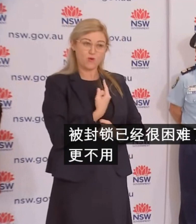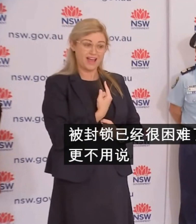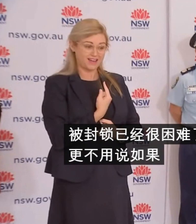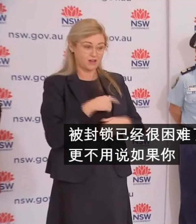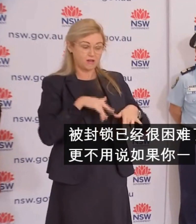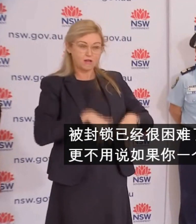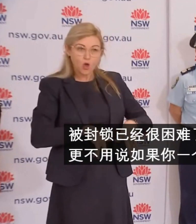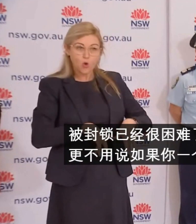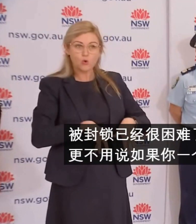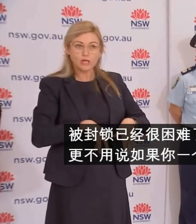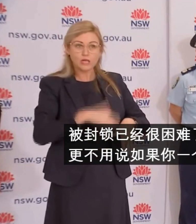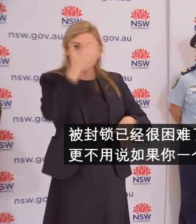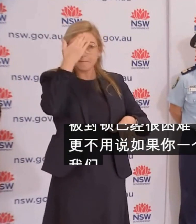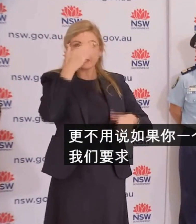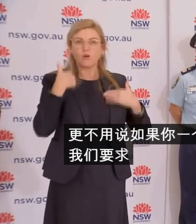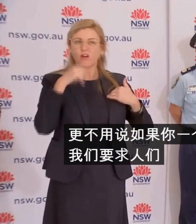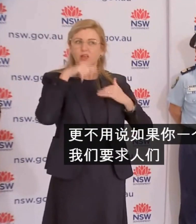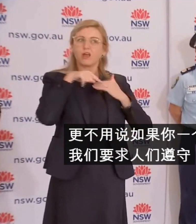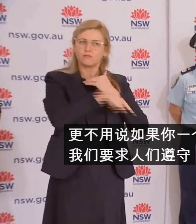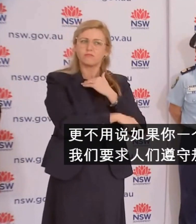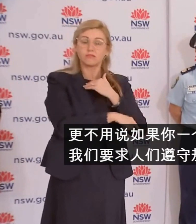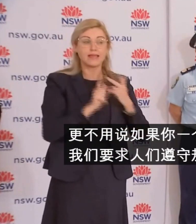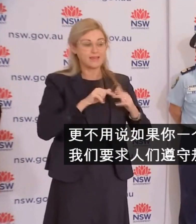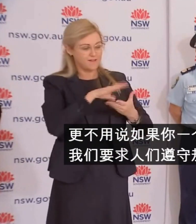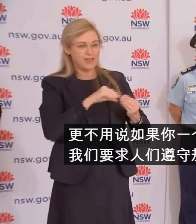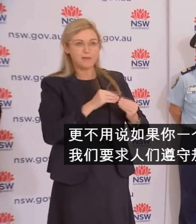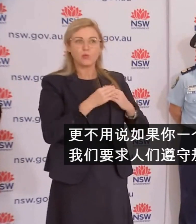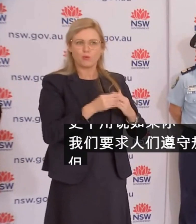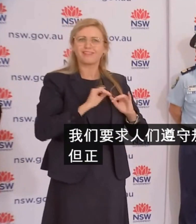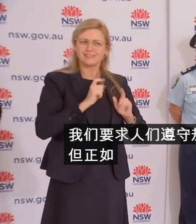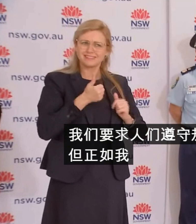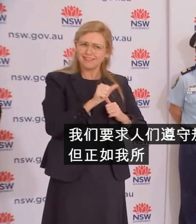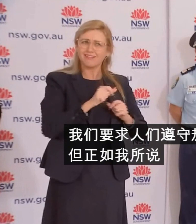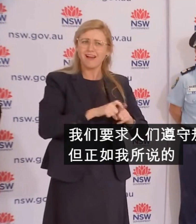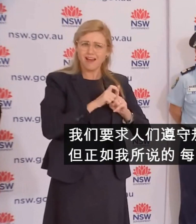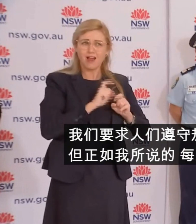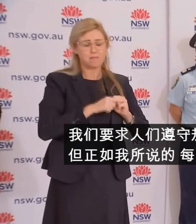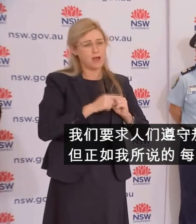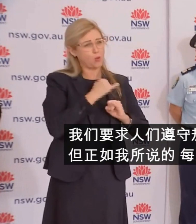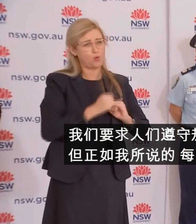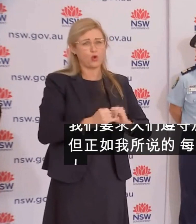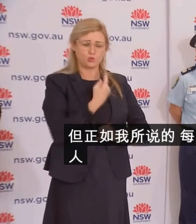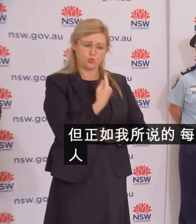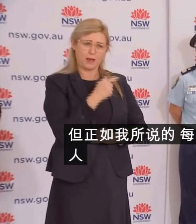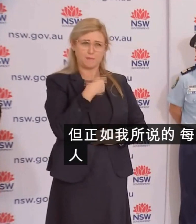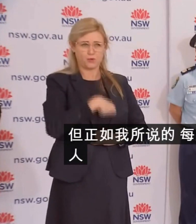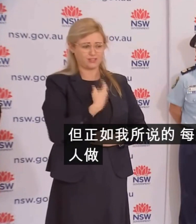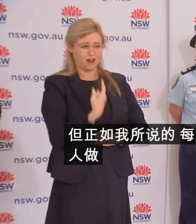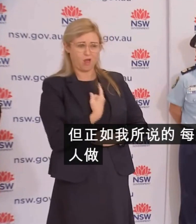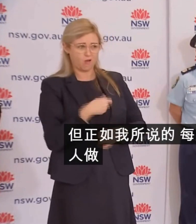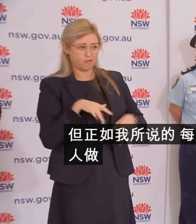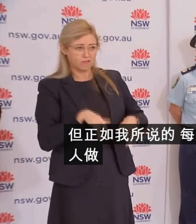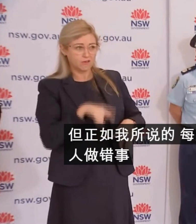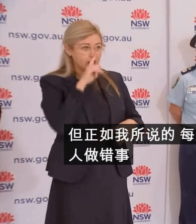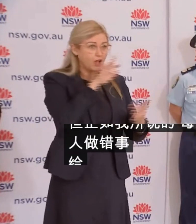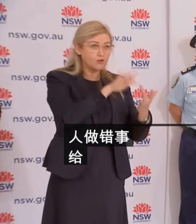let alone if you're by yourself. And so we ask people to follow the rules. But as I said, it only takes a handful of people every day